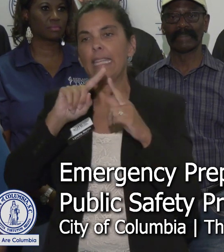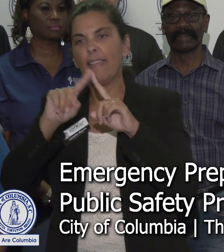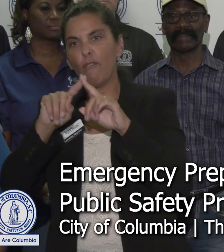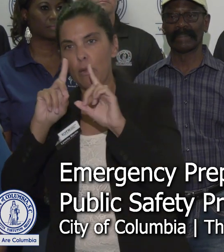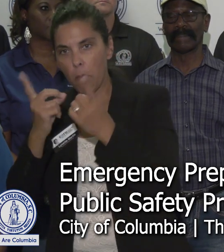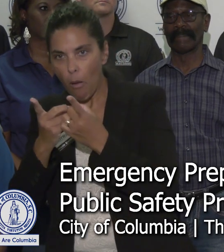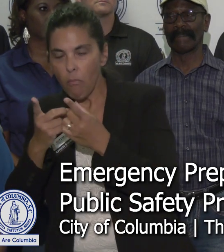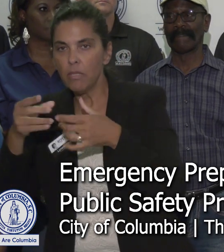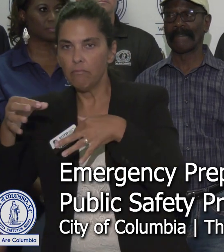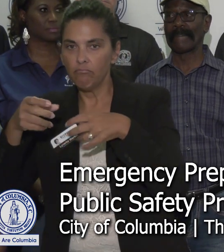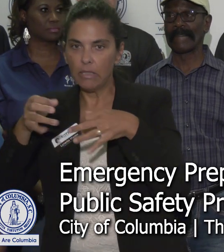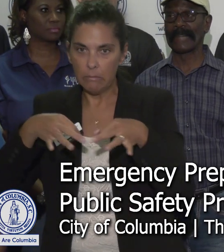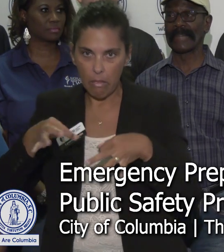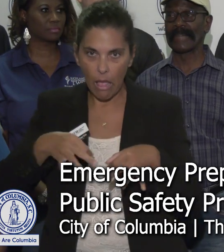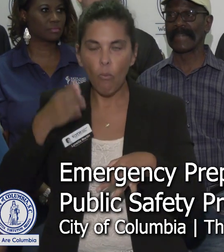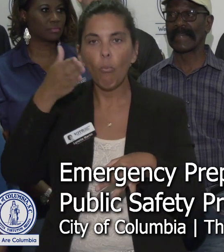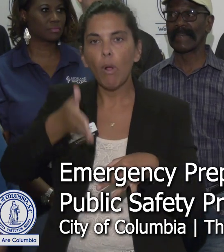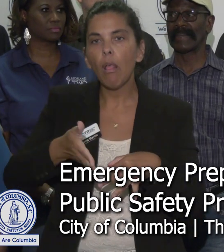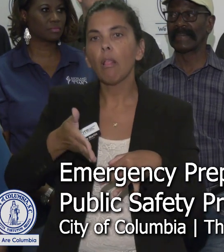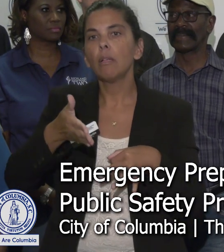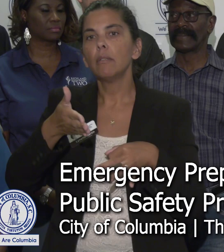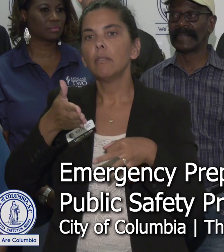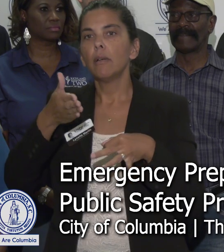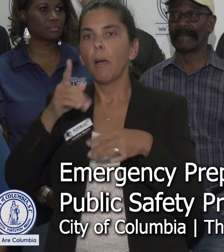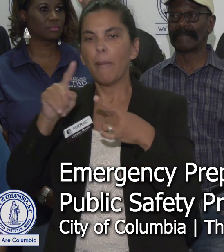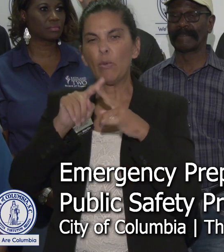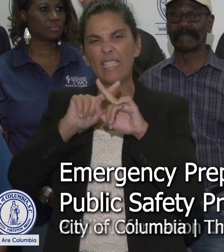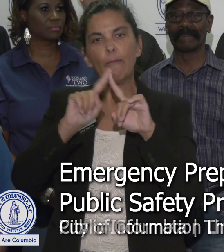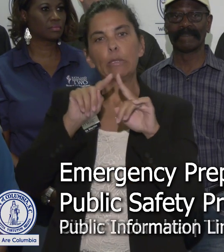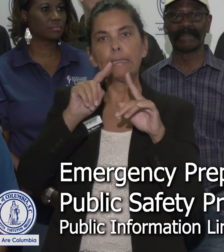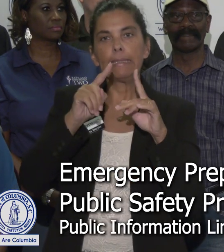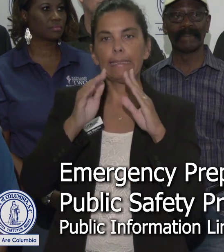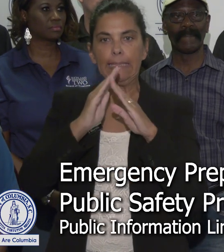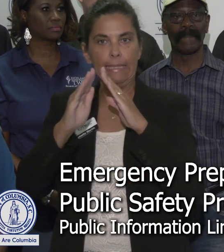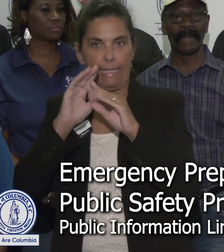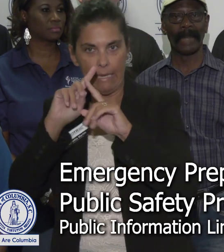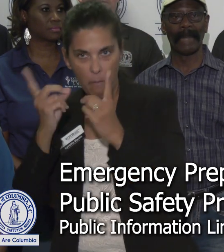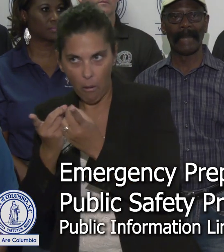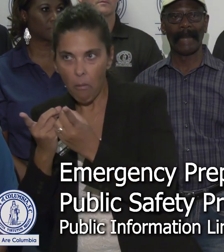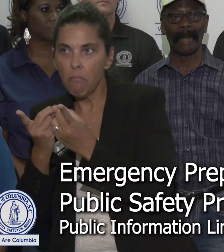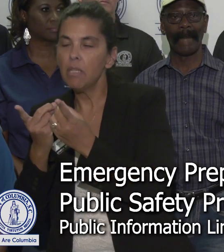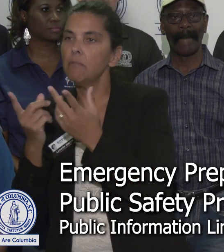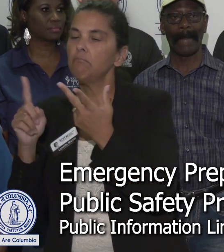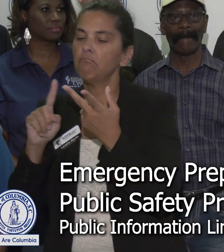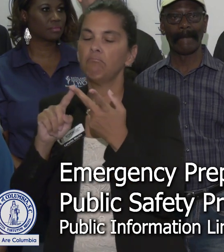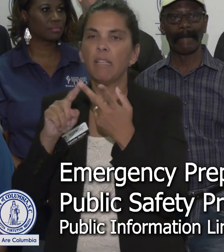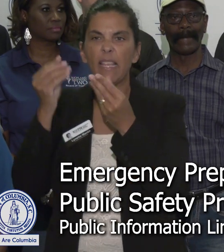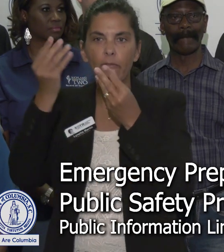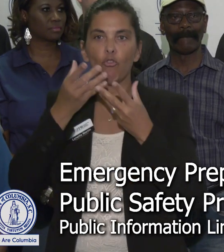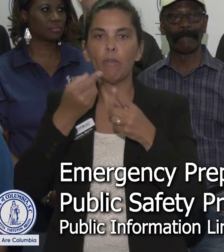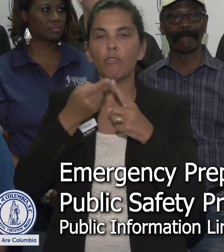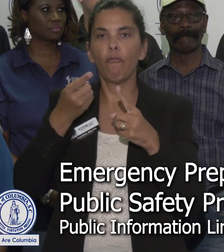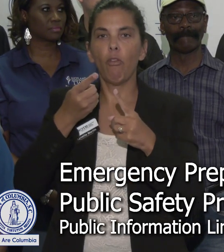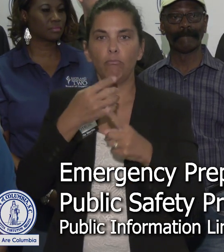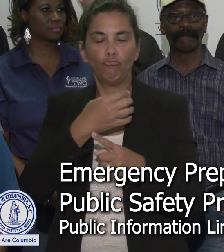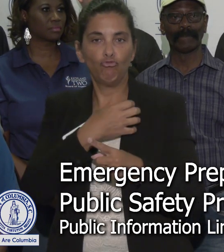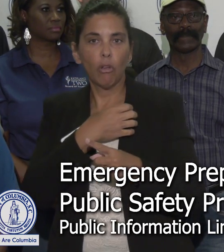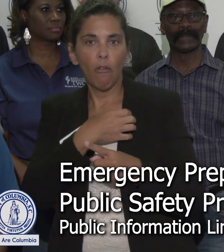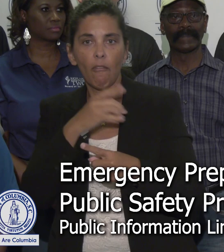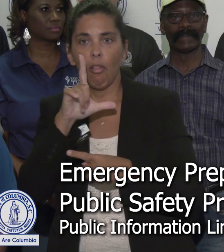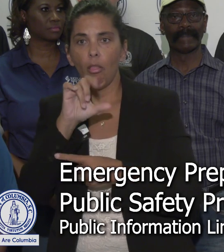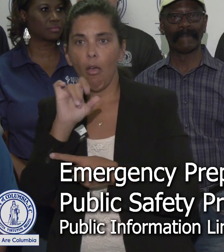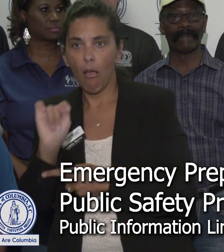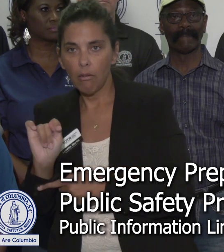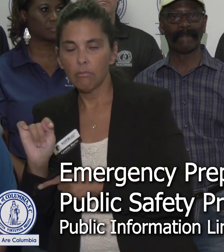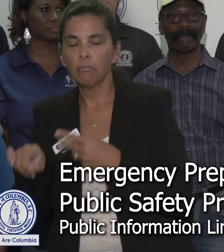to include our pertinent city departments, as well as some information from Sheriff Leon Lott and